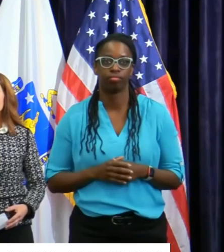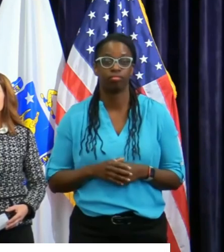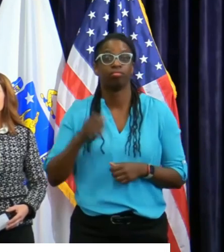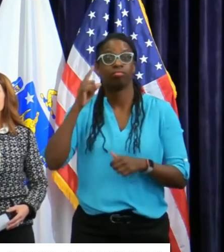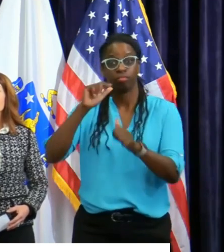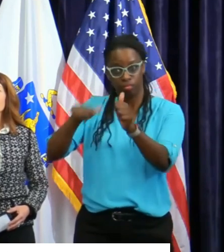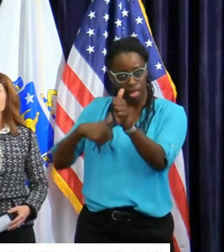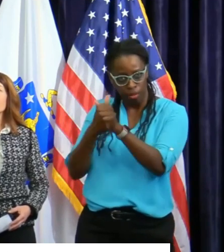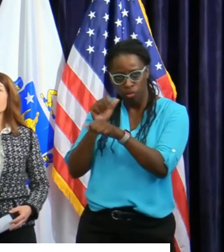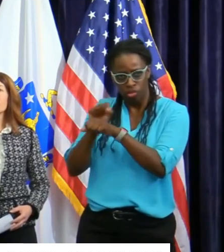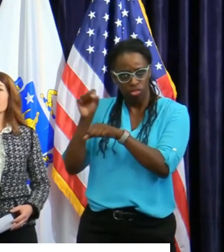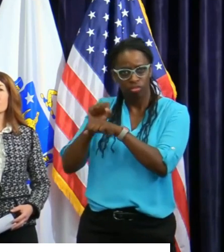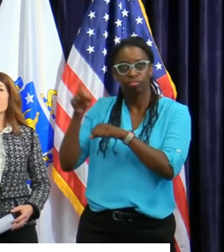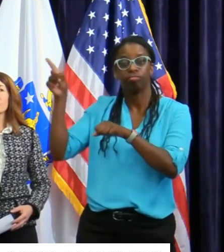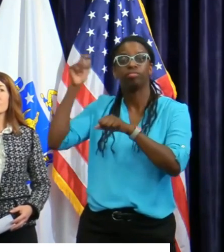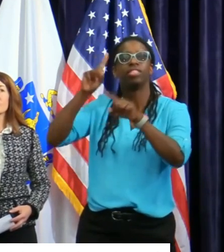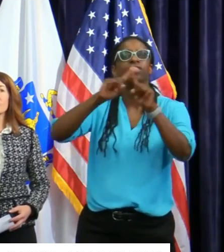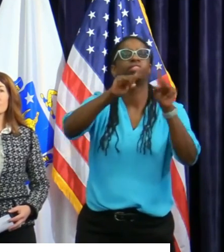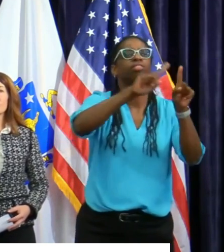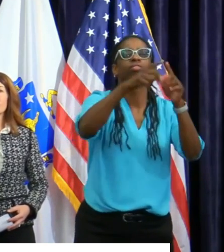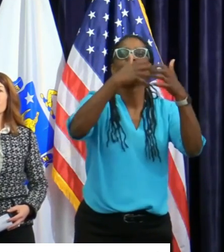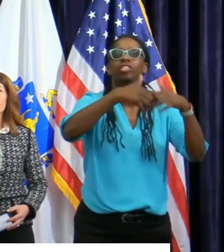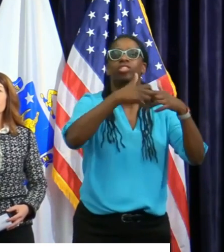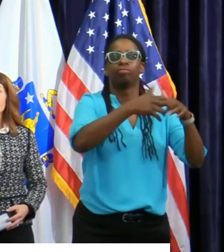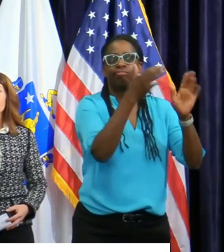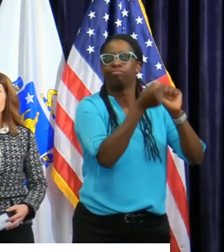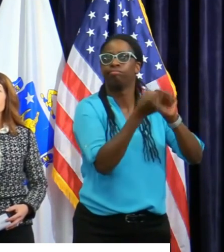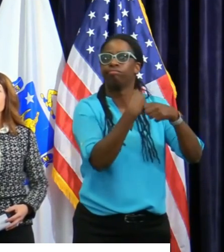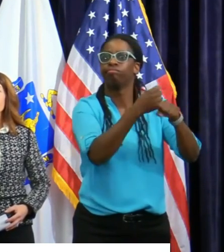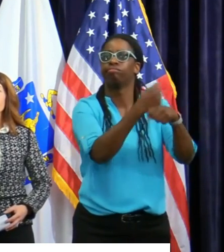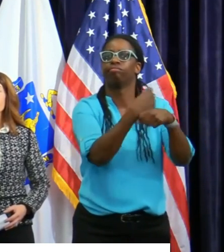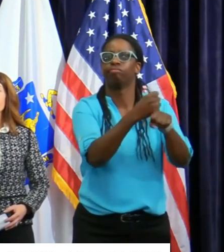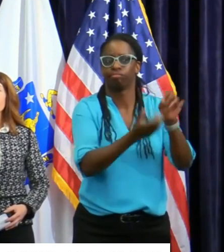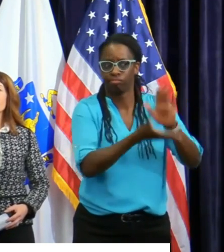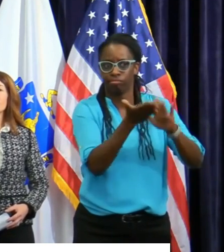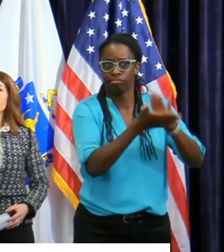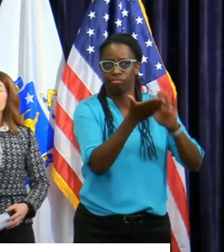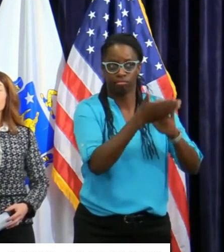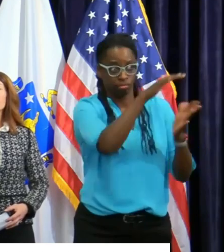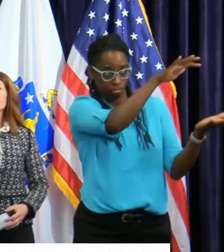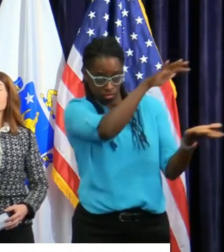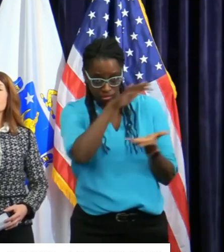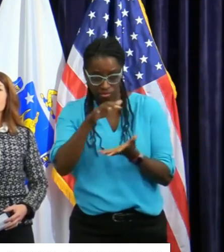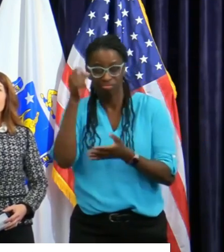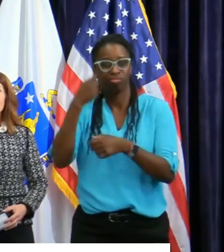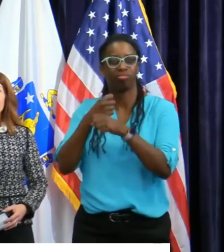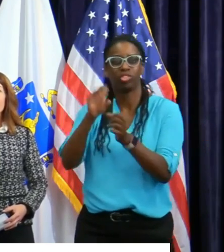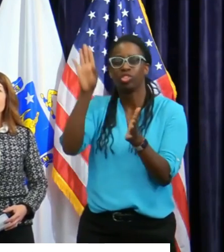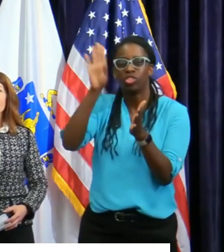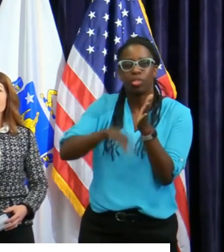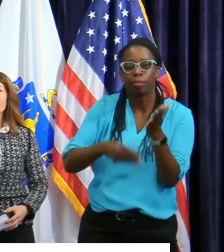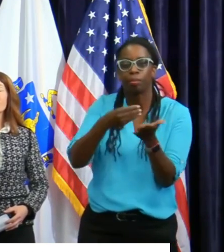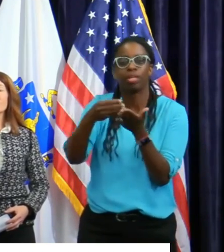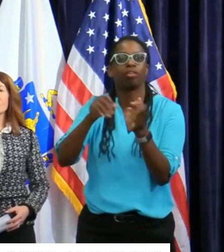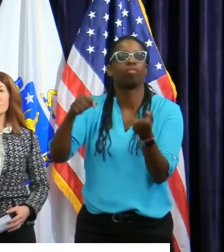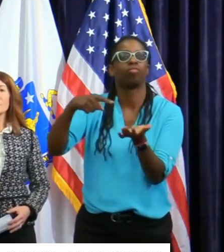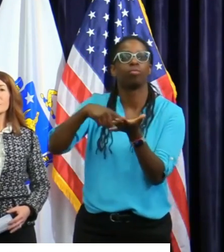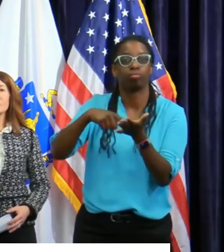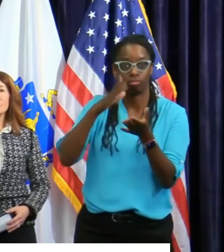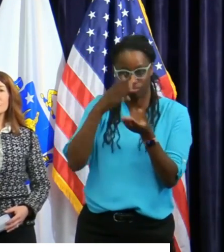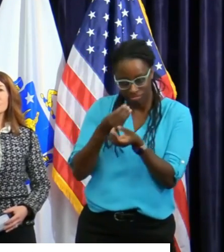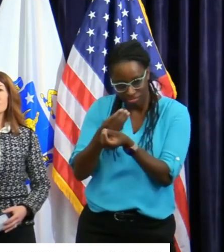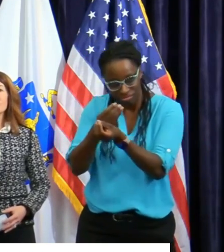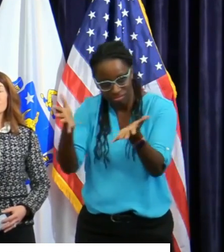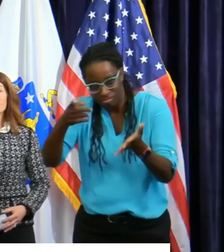with test manufacturers to make available bulk, cheap purchasing deals for every city and town in